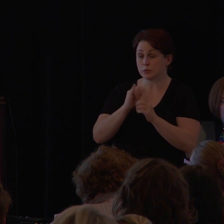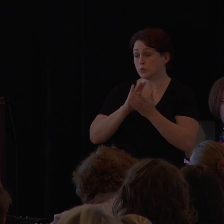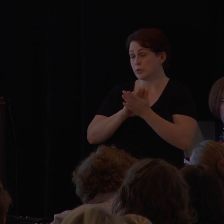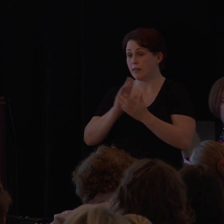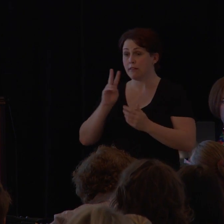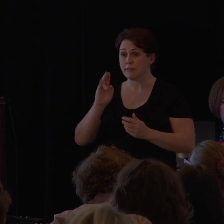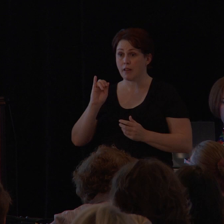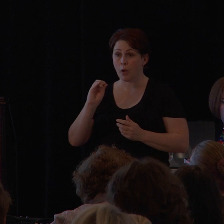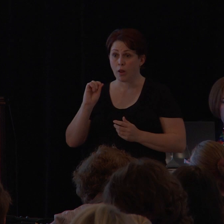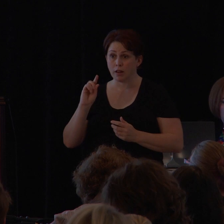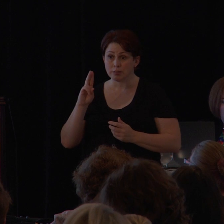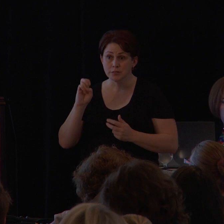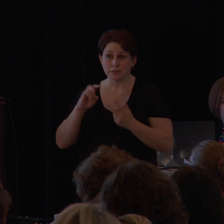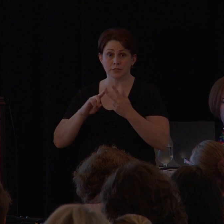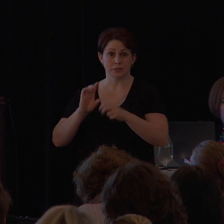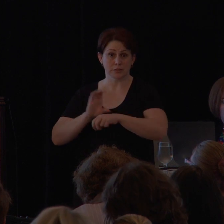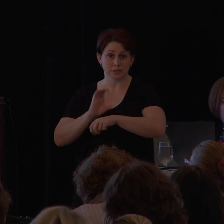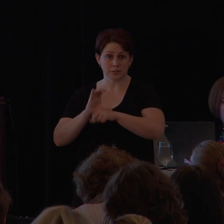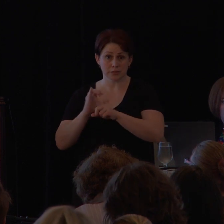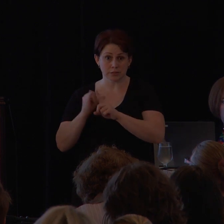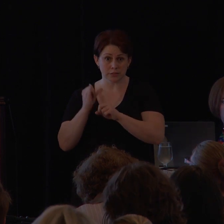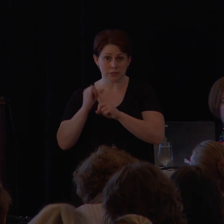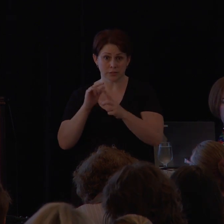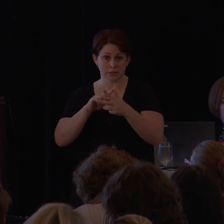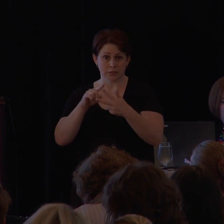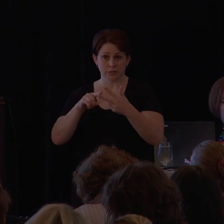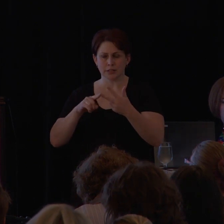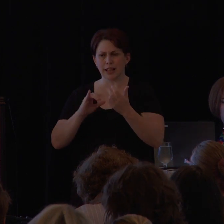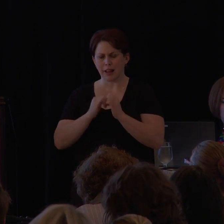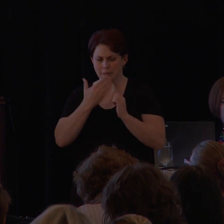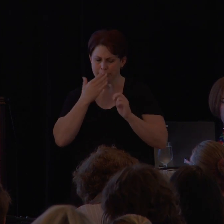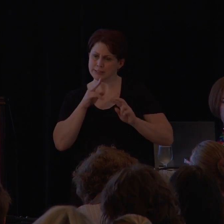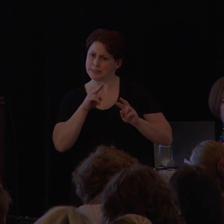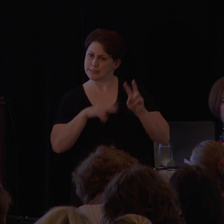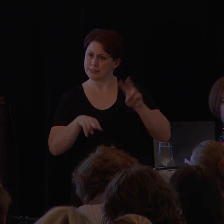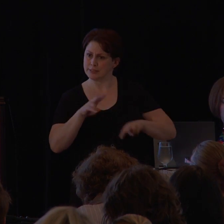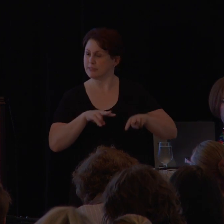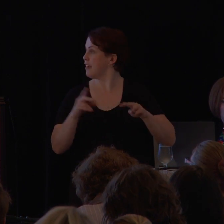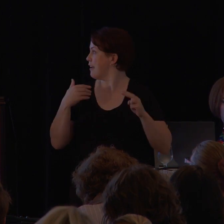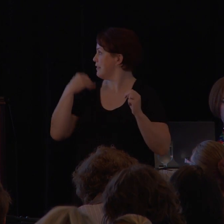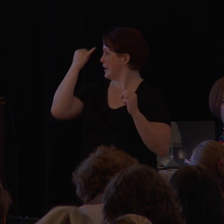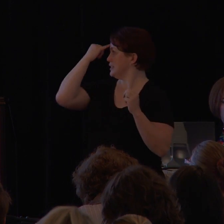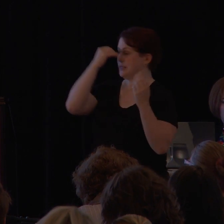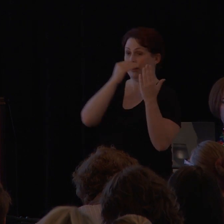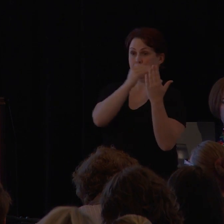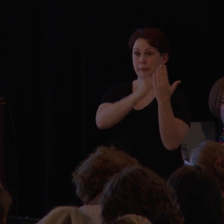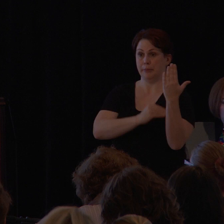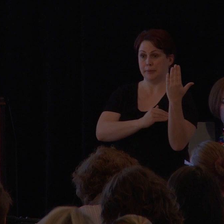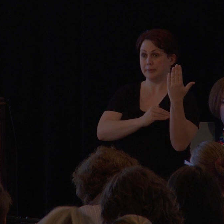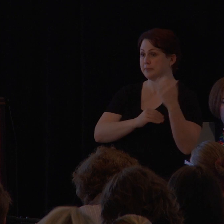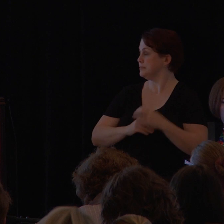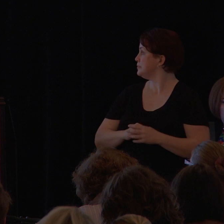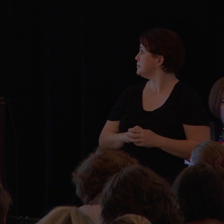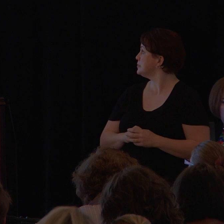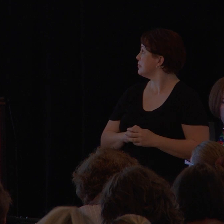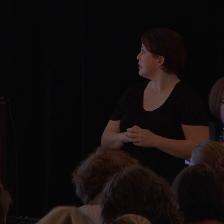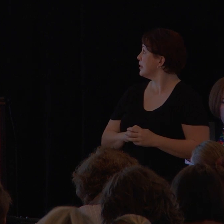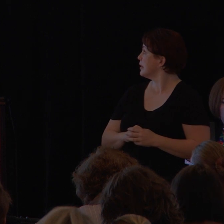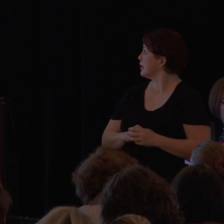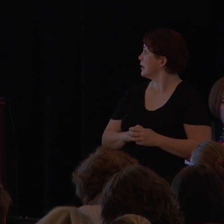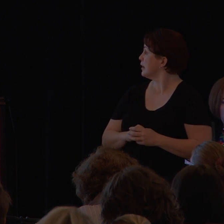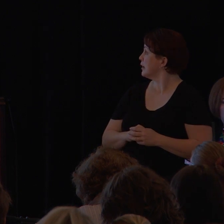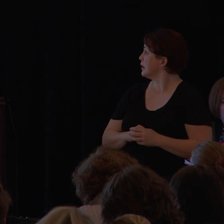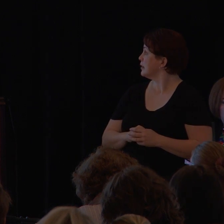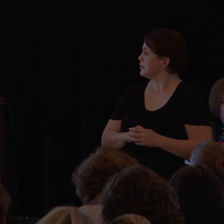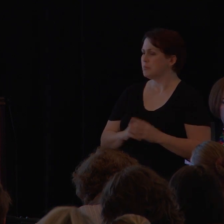it be evidence-based, that you can evaluate it. But one of the important links I want to make here, more social and emotional learning, empathy